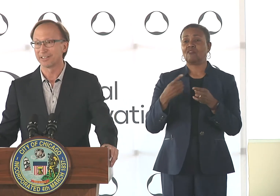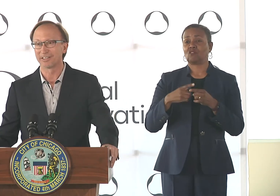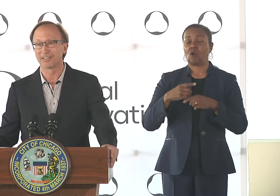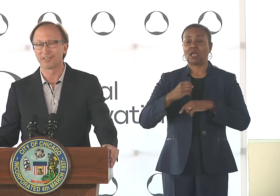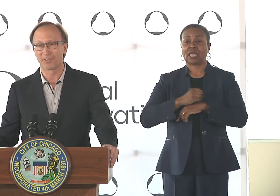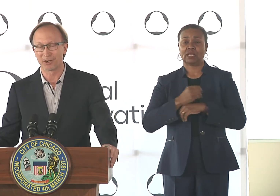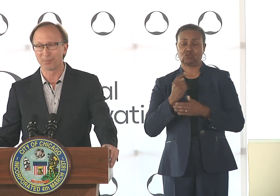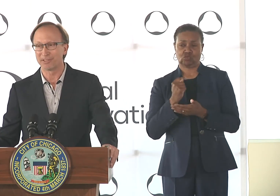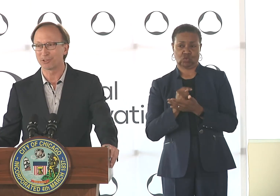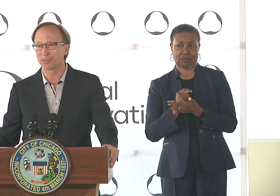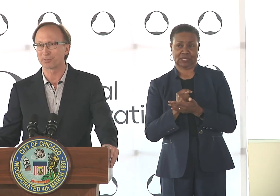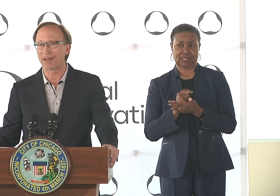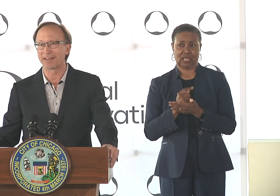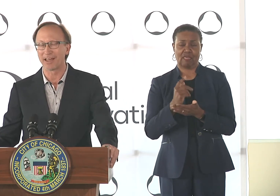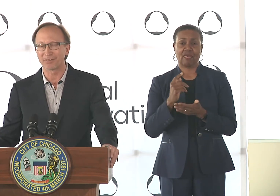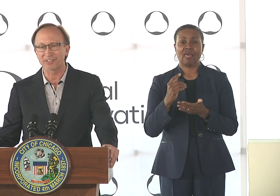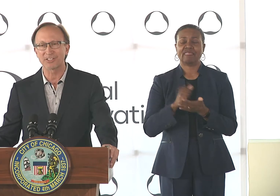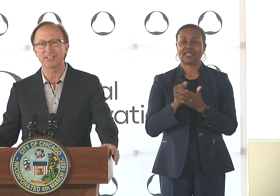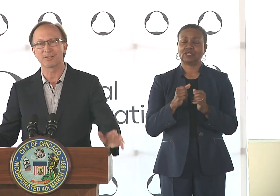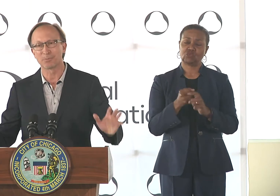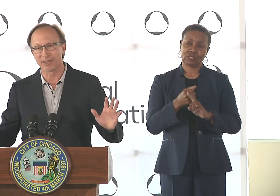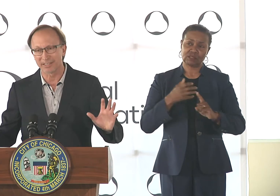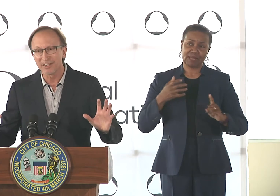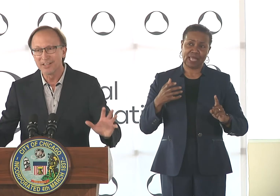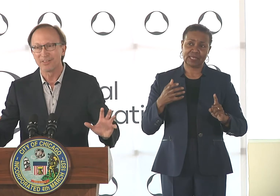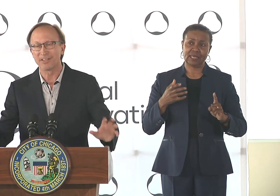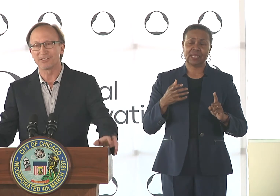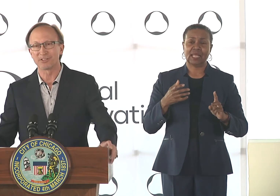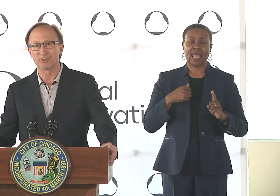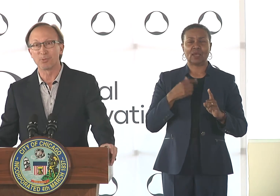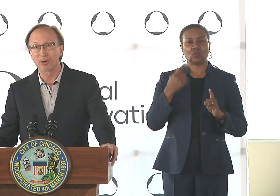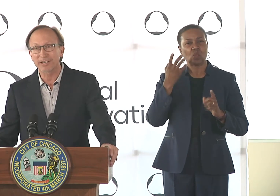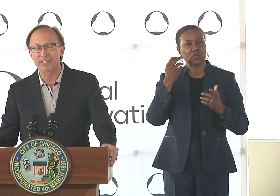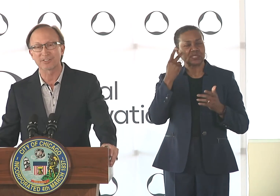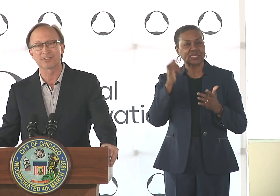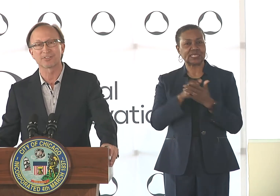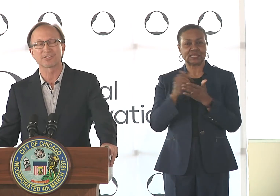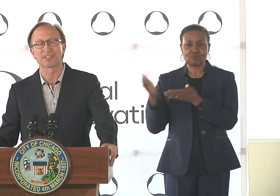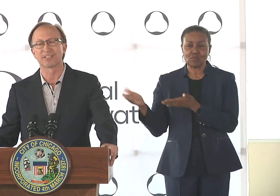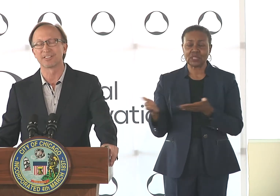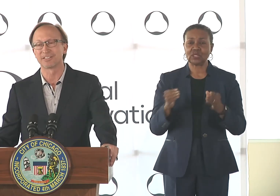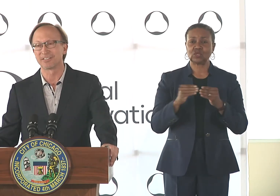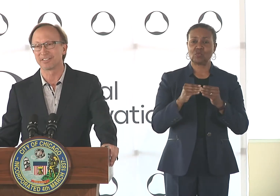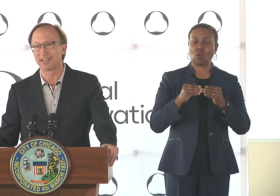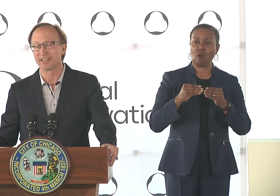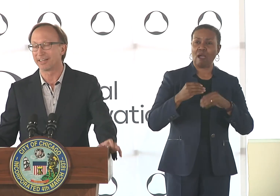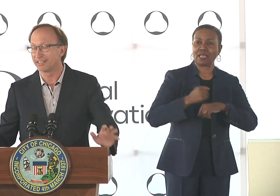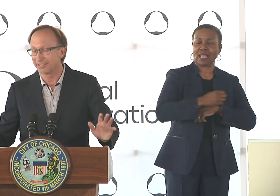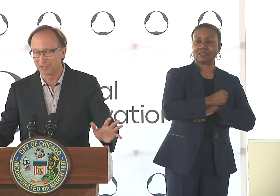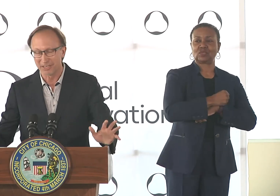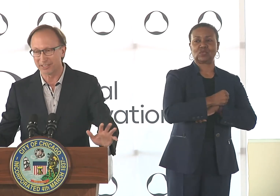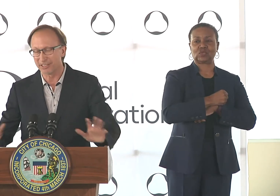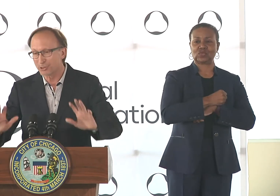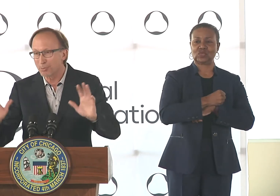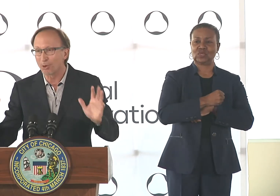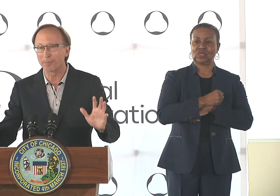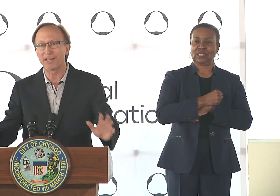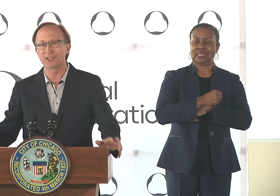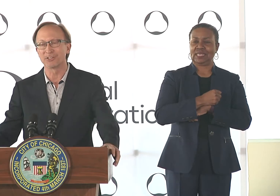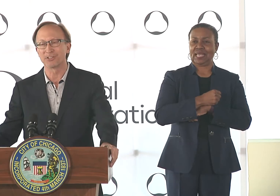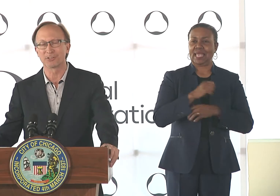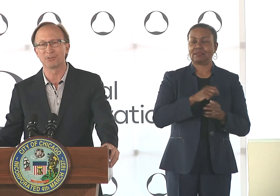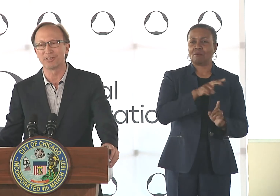current therapies, to expand efficacy and bring these into more cancers and into